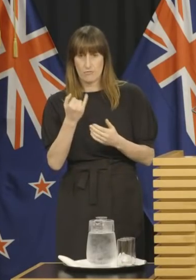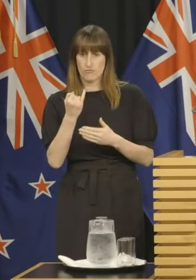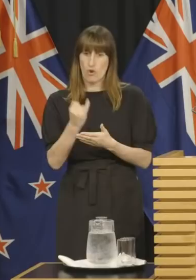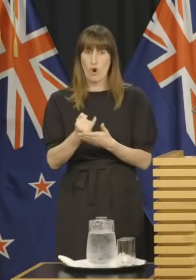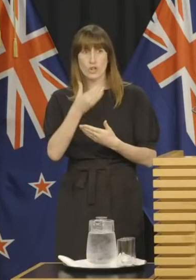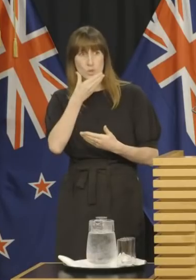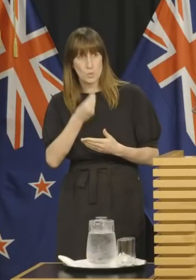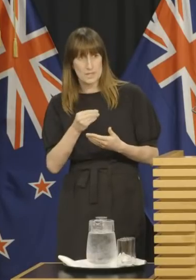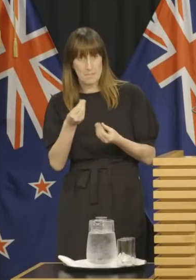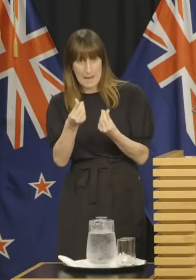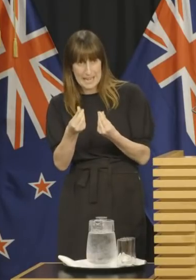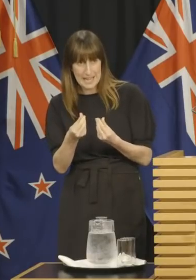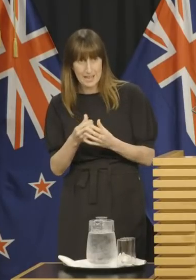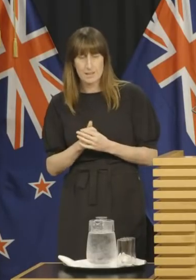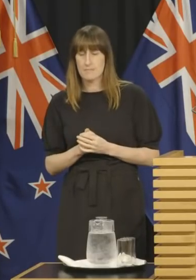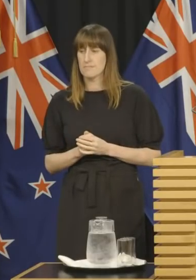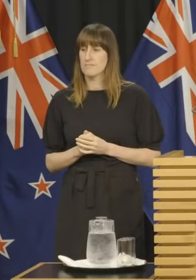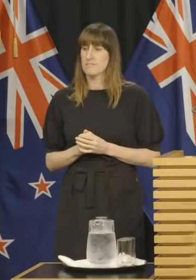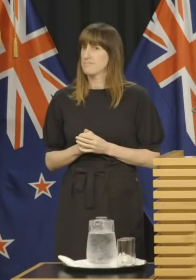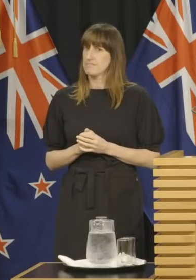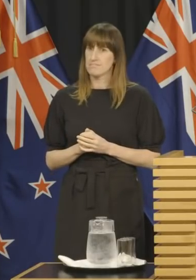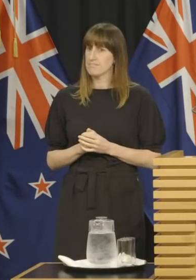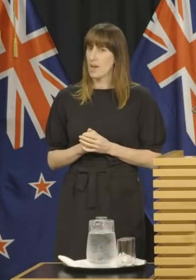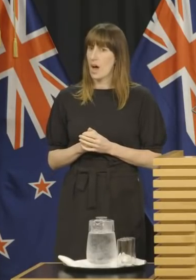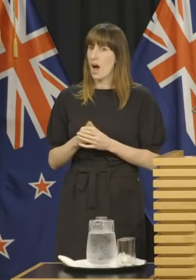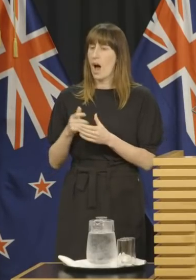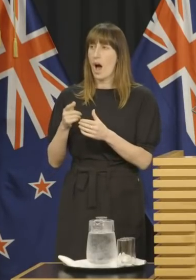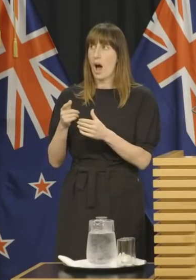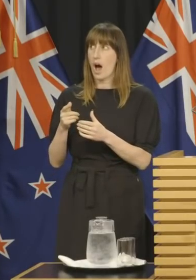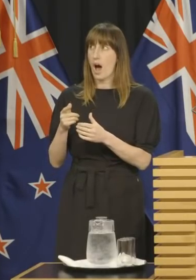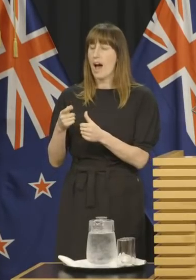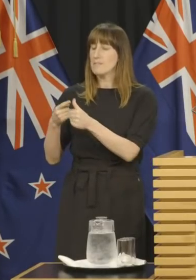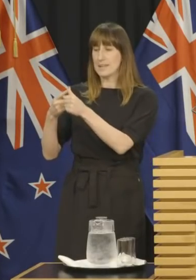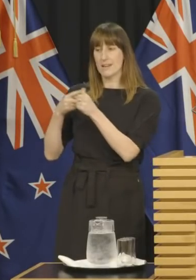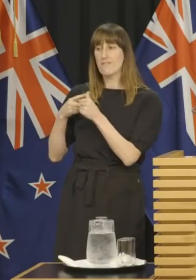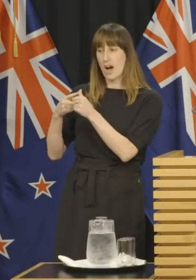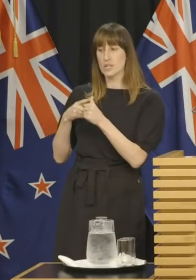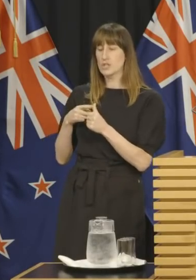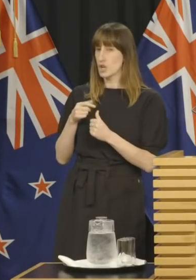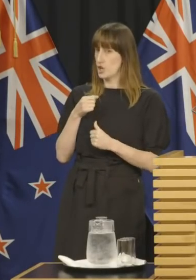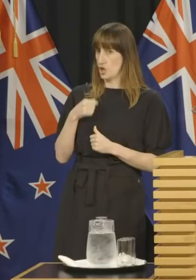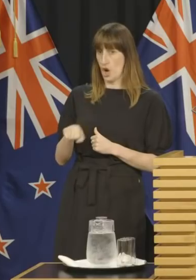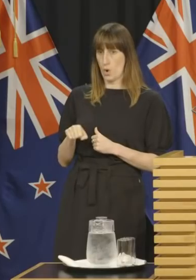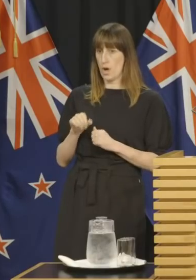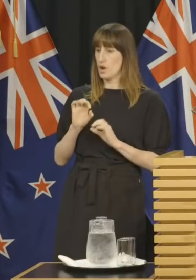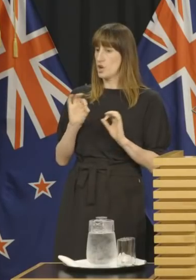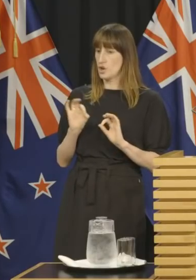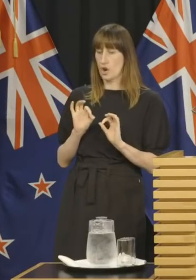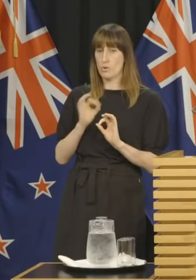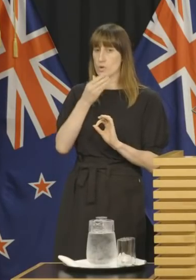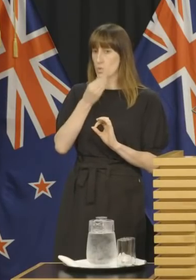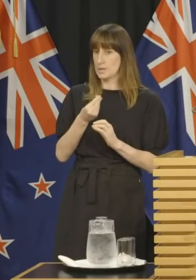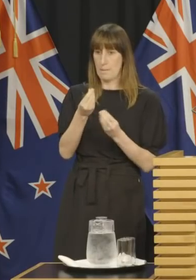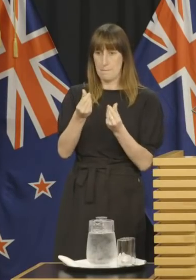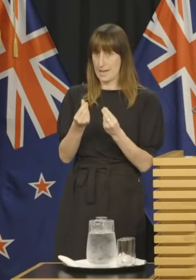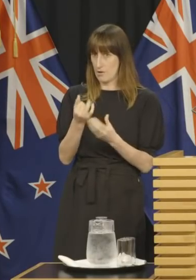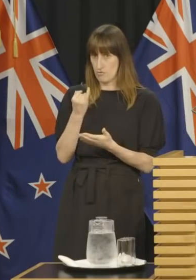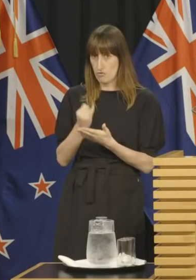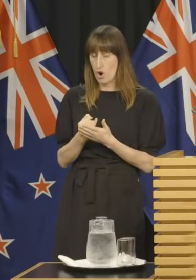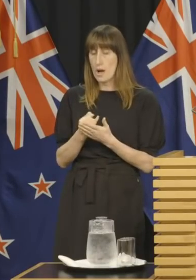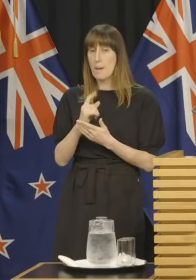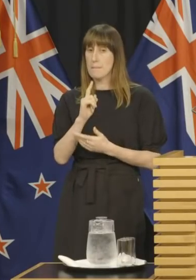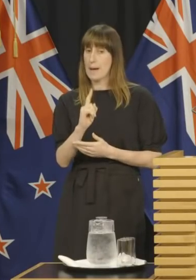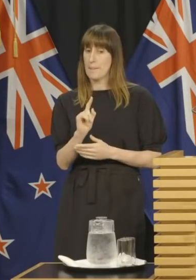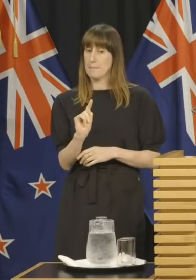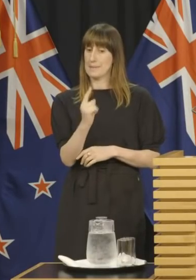directly asked. I have been advised no. But I still think the Minister has opened himself up to the question of